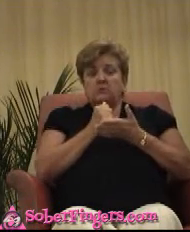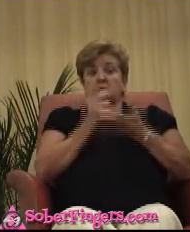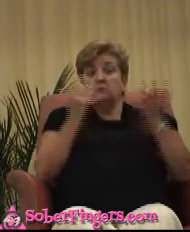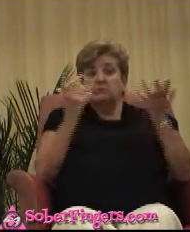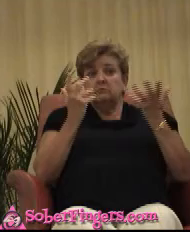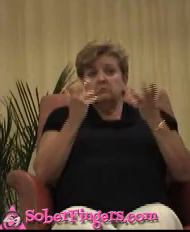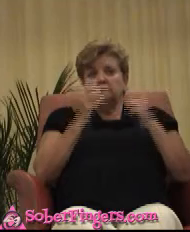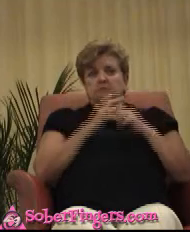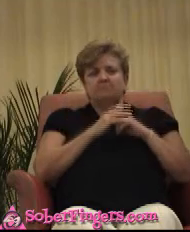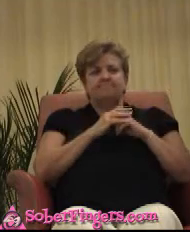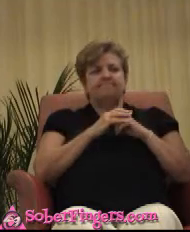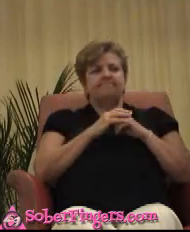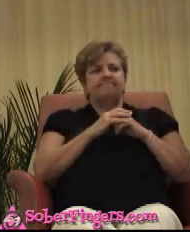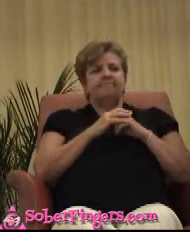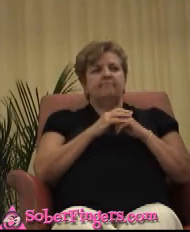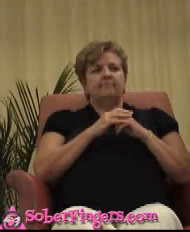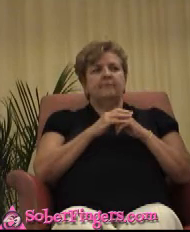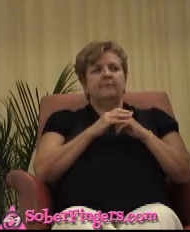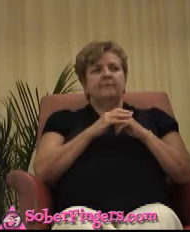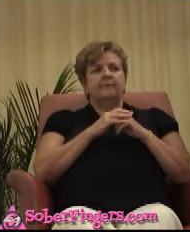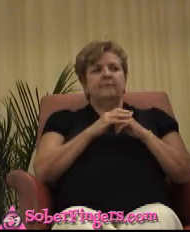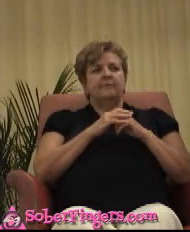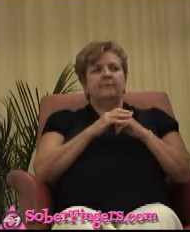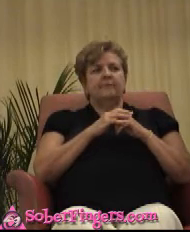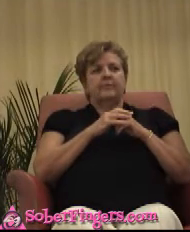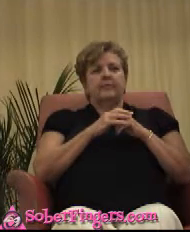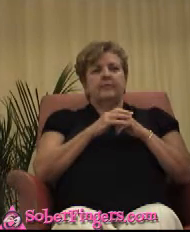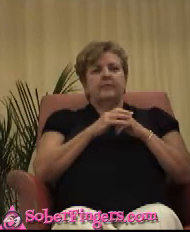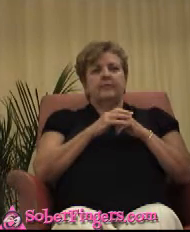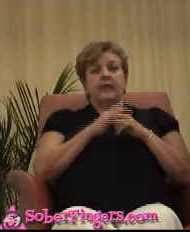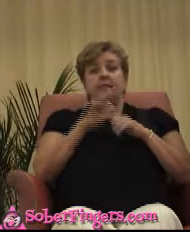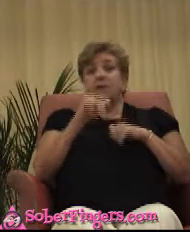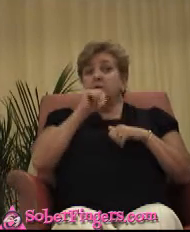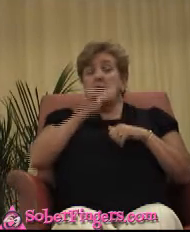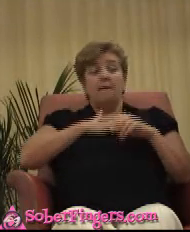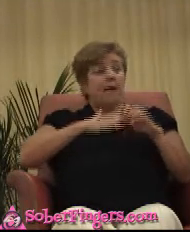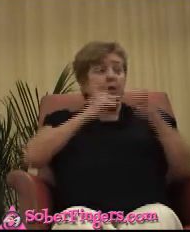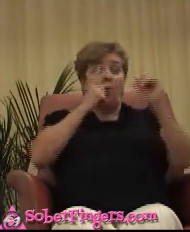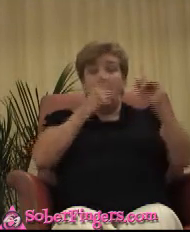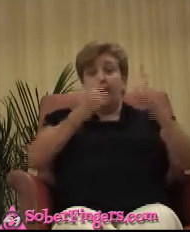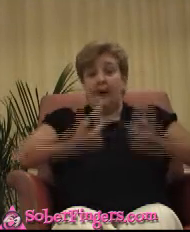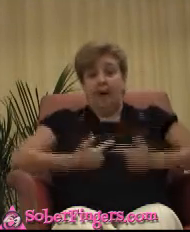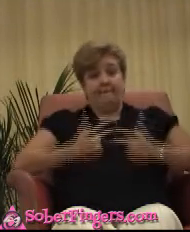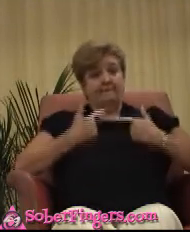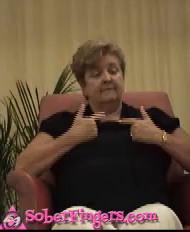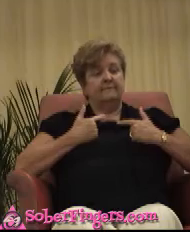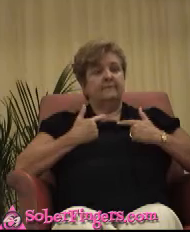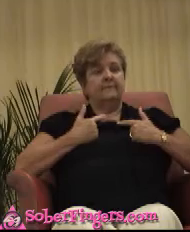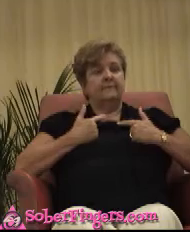And that had never been my goal in life. I had been taught, and I'll talk about some of my family